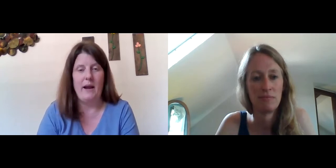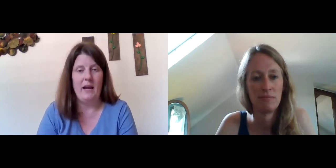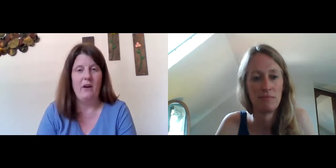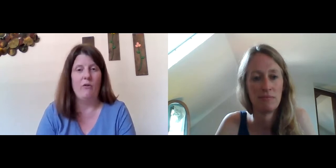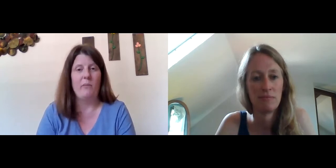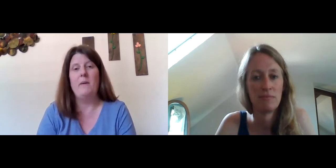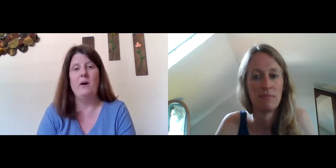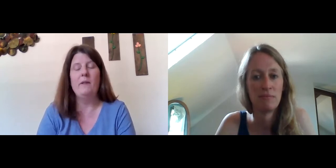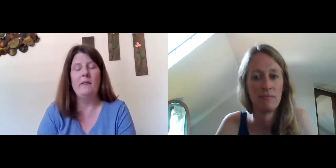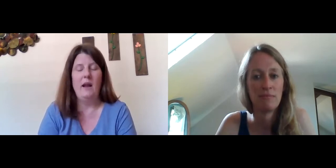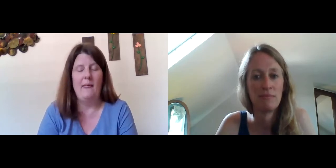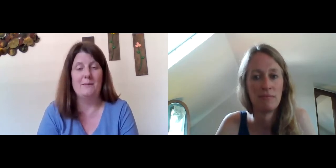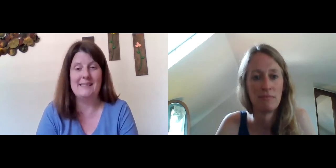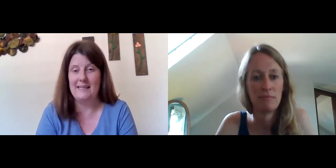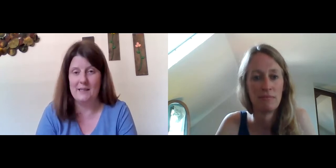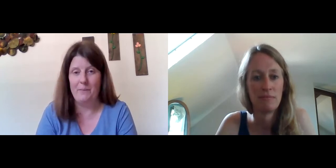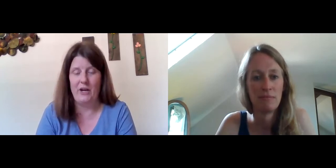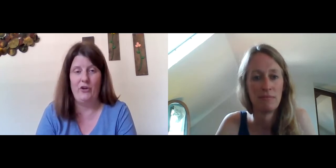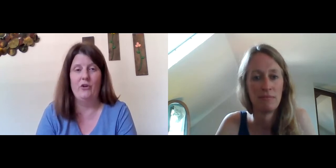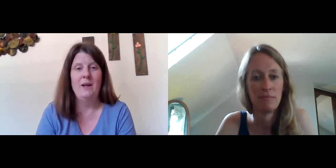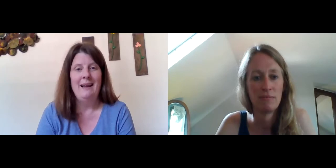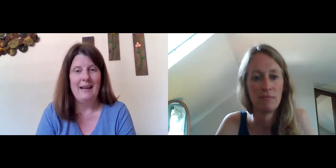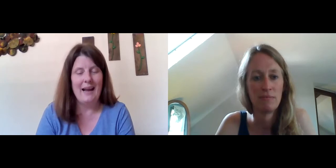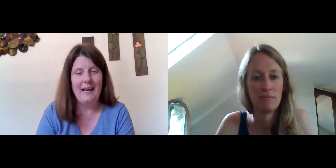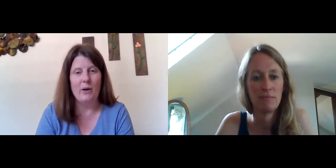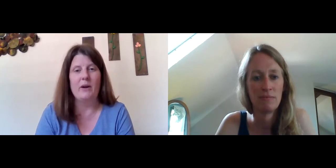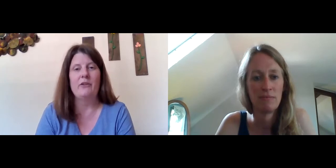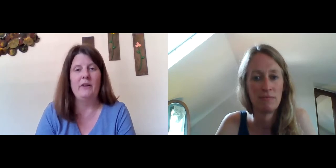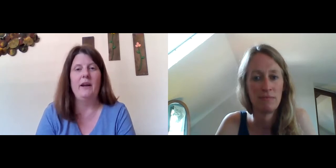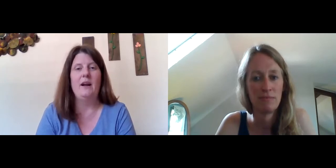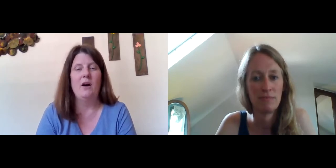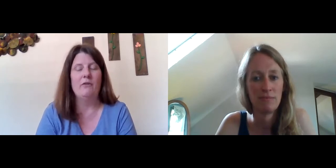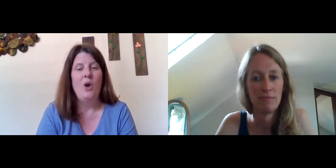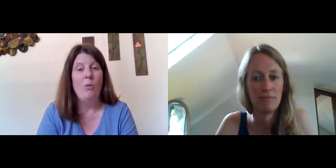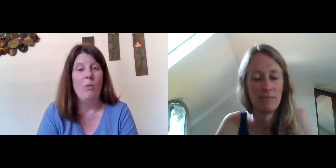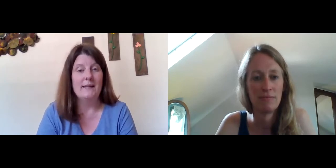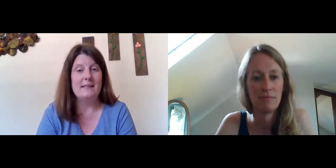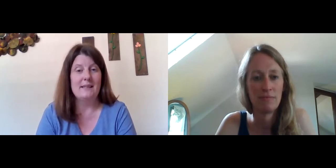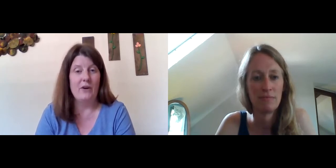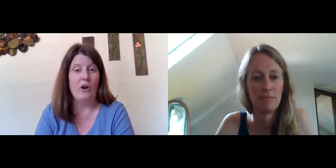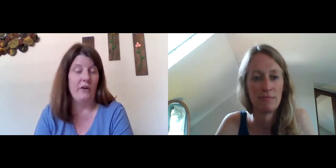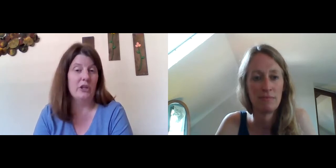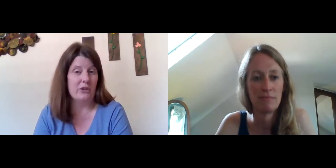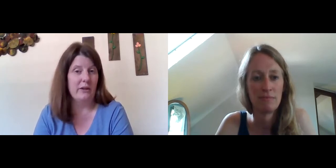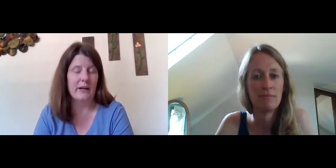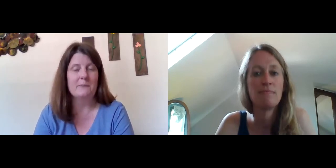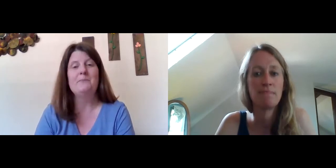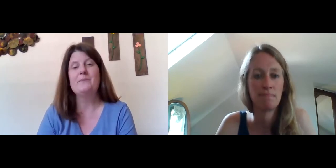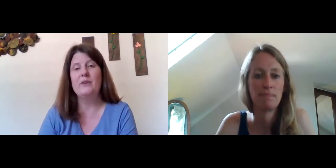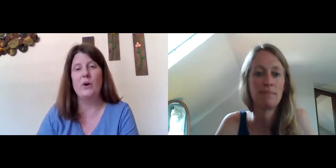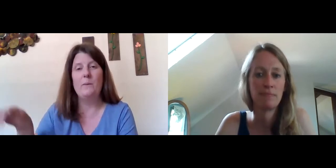going to put my hand over my mouth and then I'm going to say something, and you'll kind of get a better feeling of what deaf and hard of hearing children